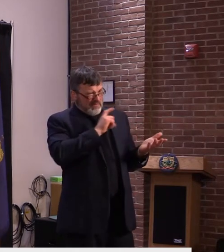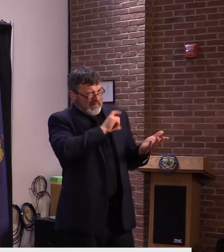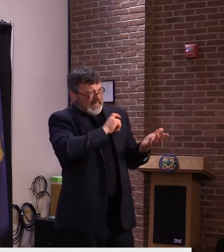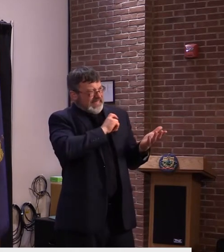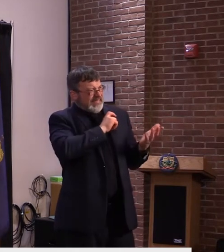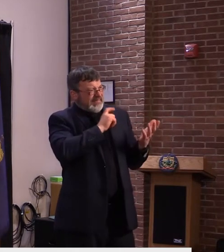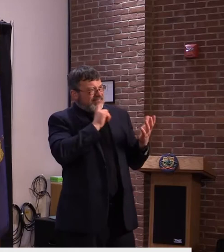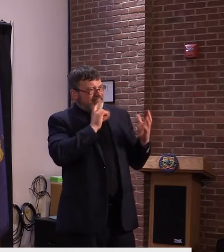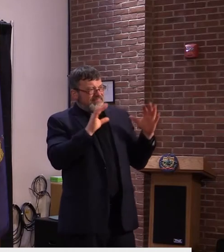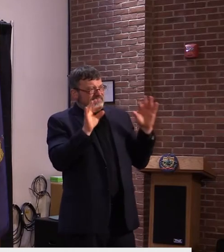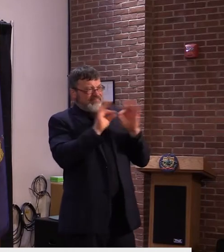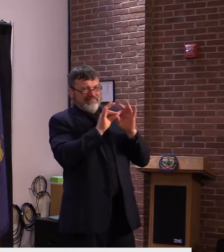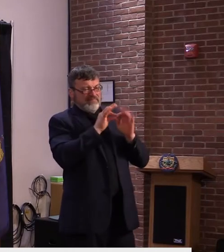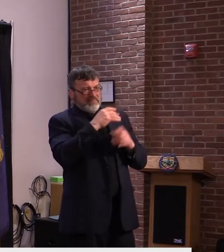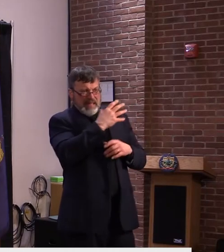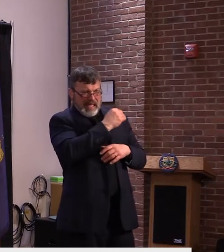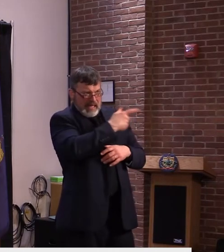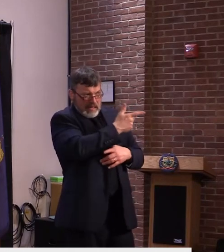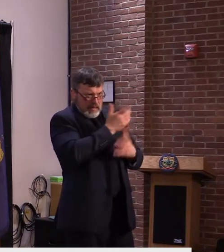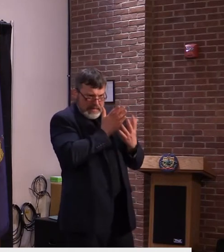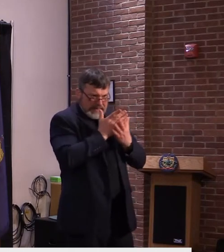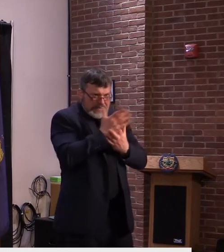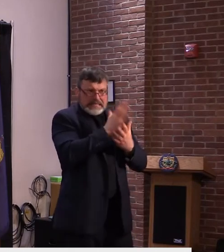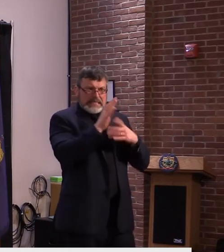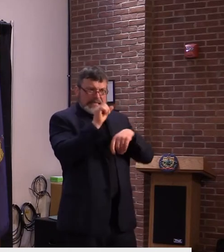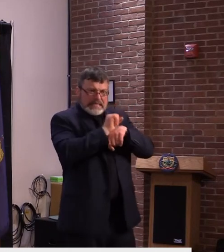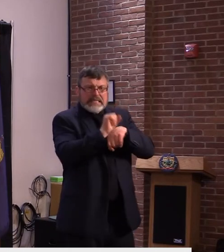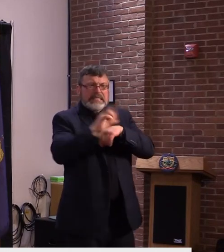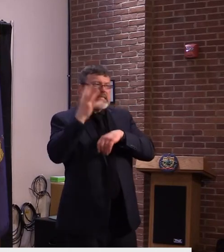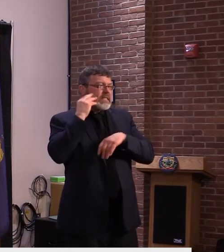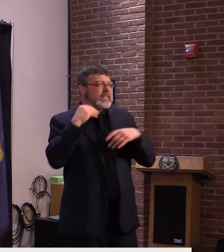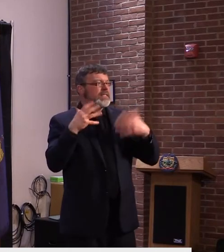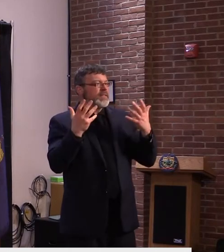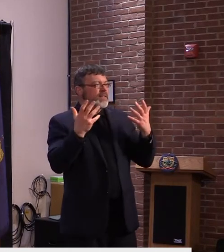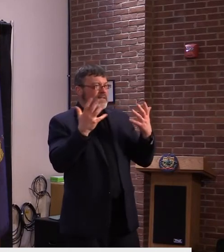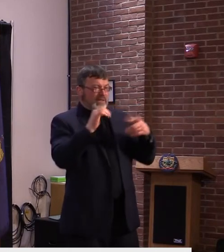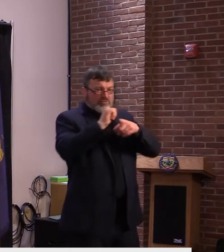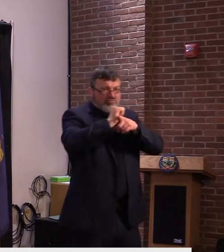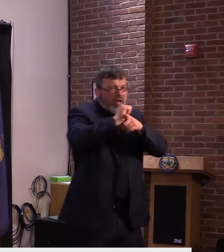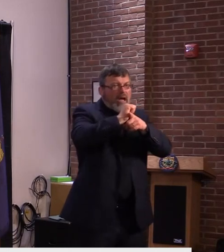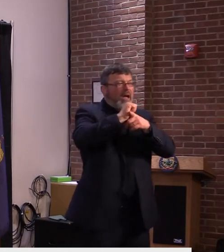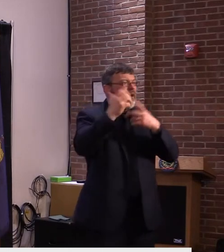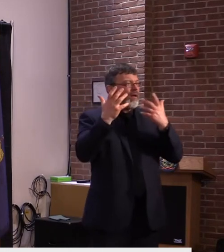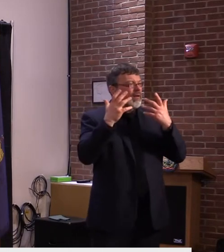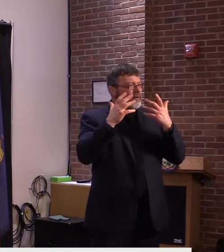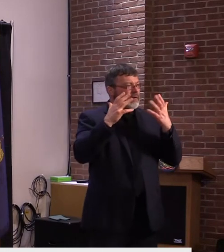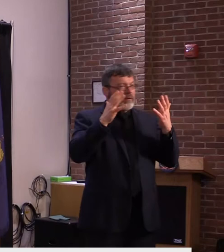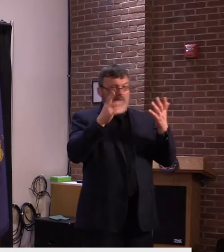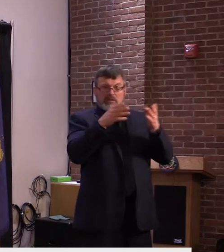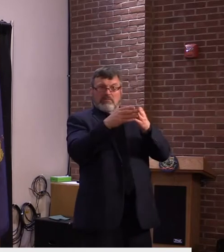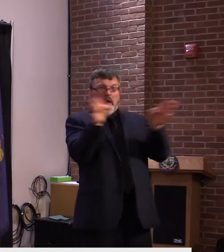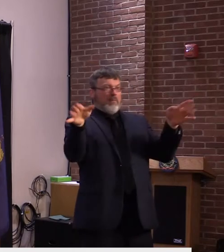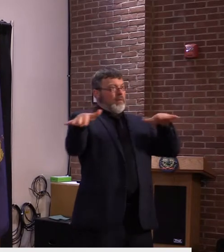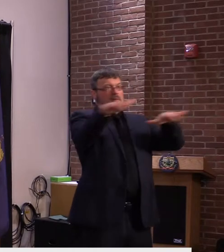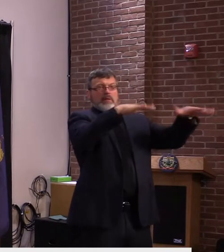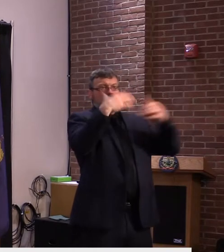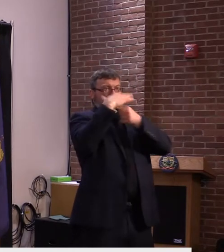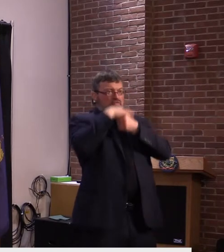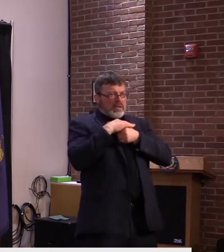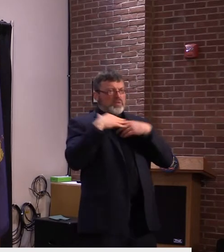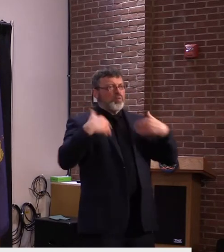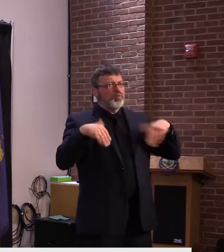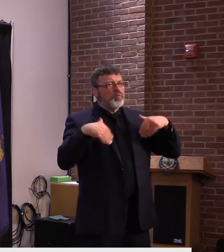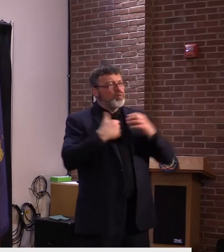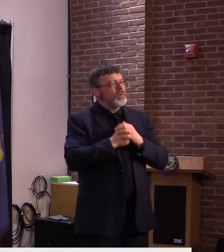through in terms of different training and some of the public pressure on them. So getting back